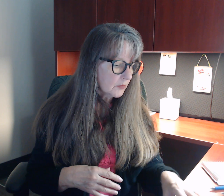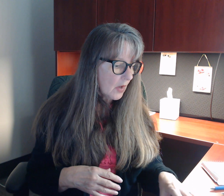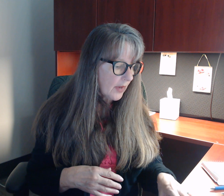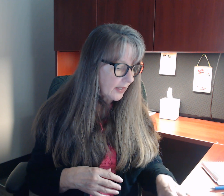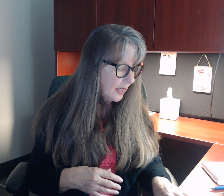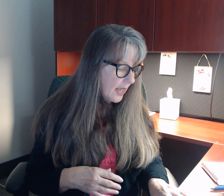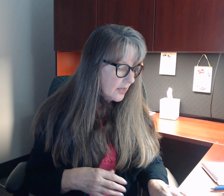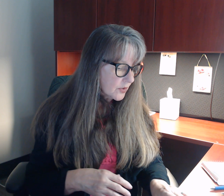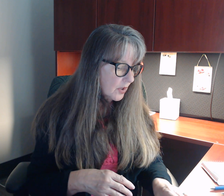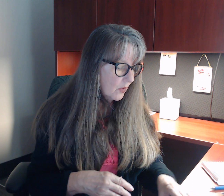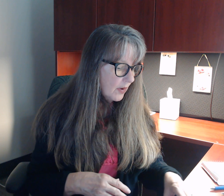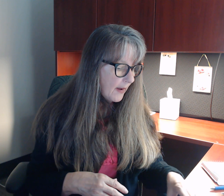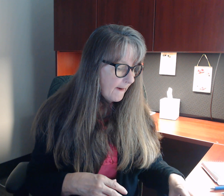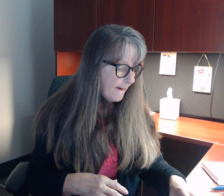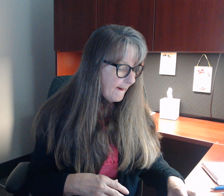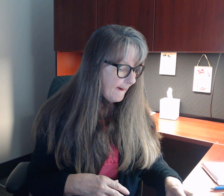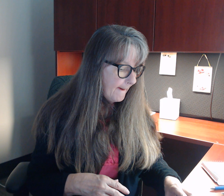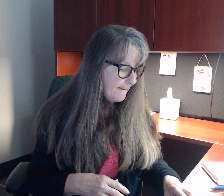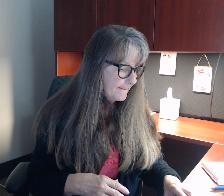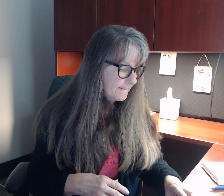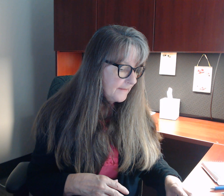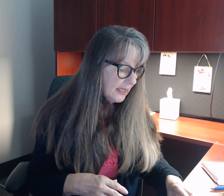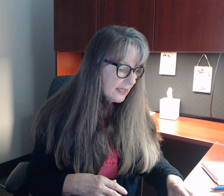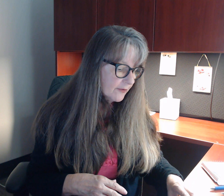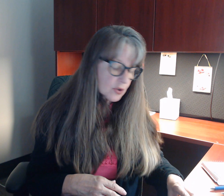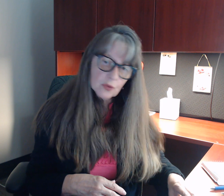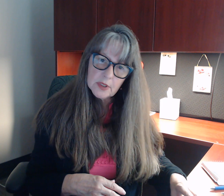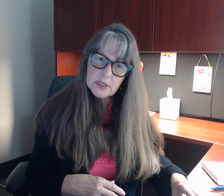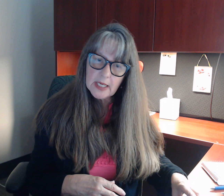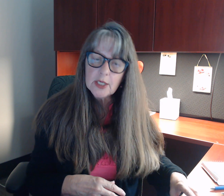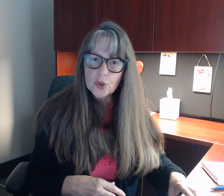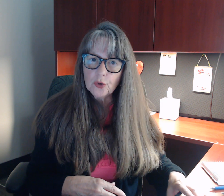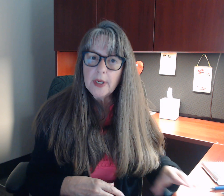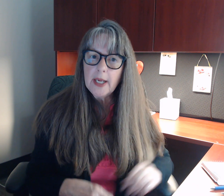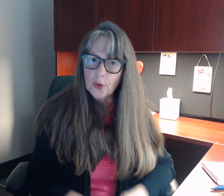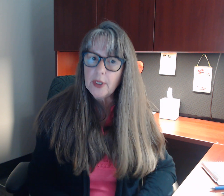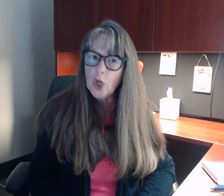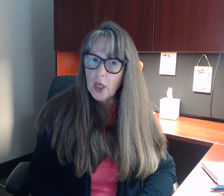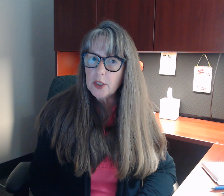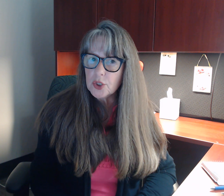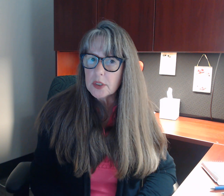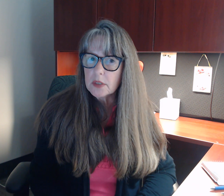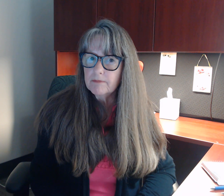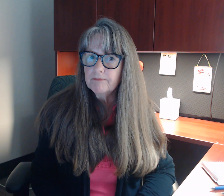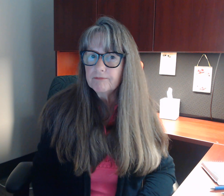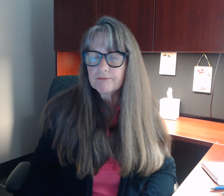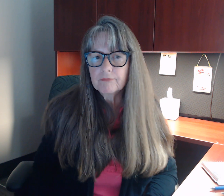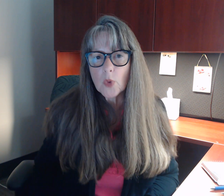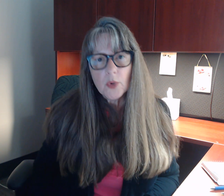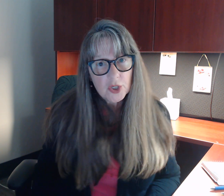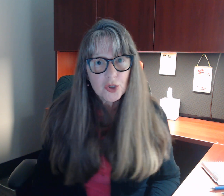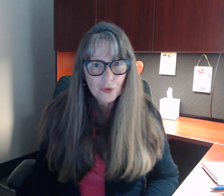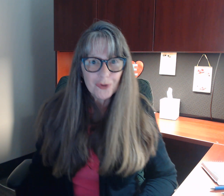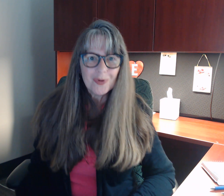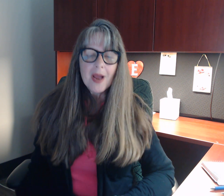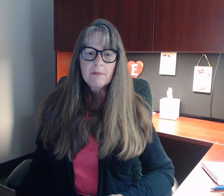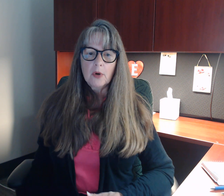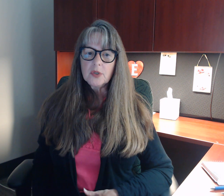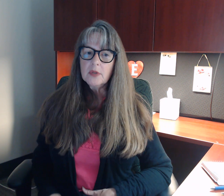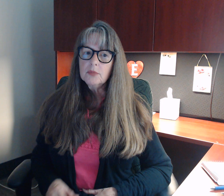Okay, so many deaf students enter hearing colleges. which is true. Most of them do